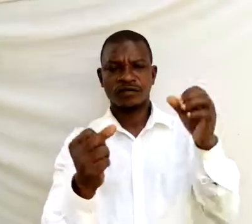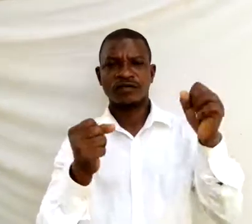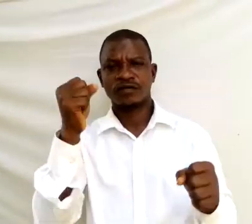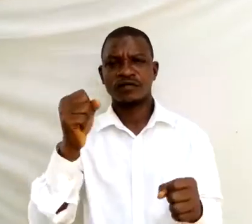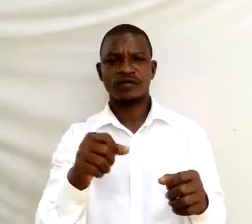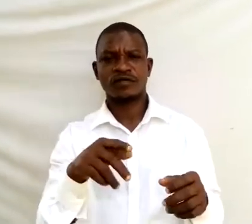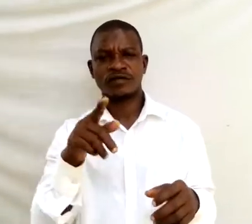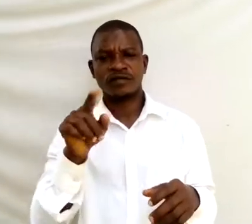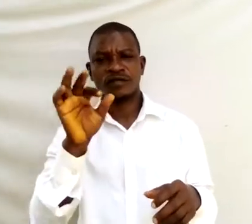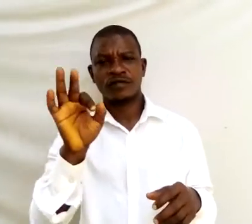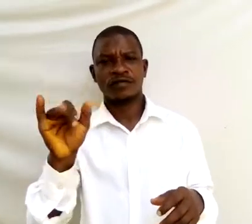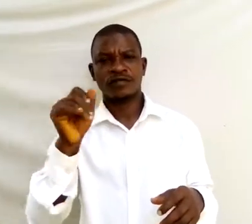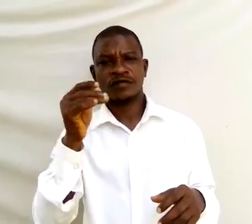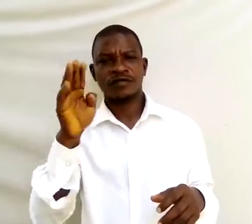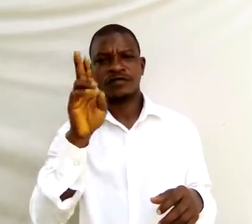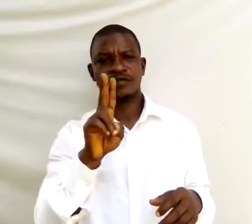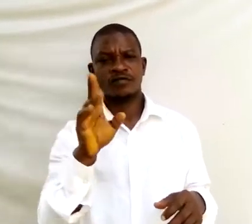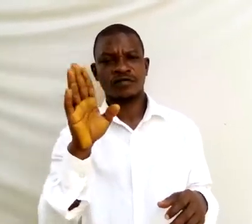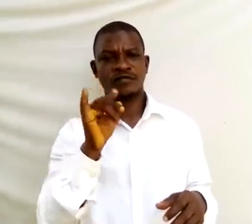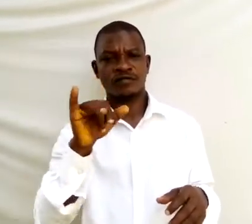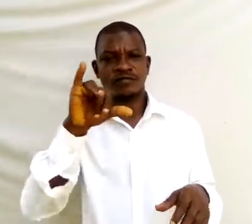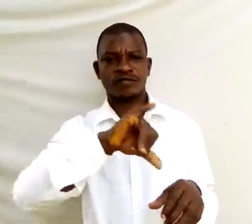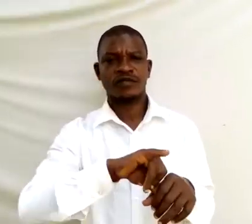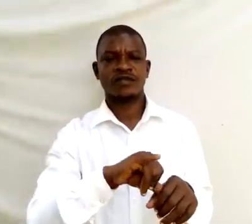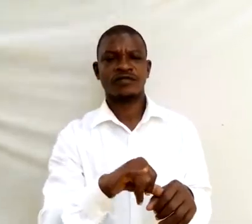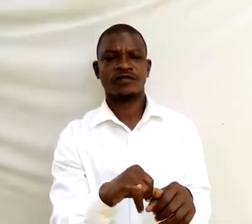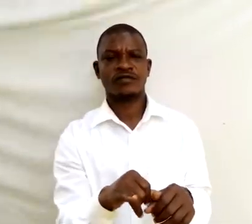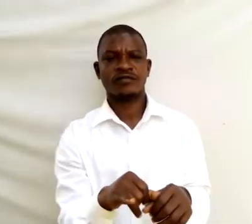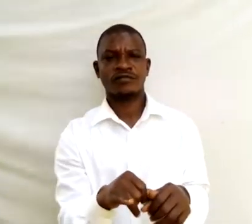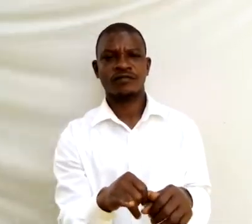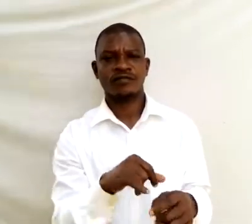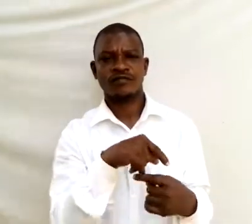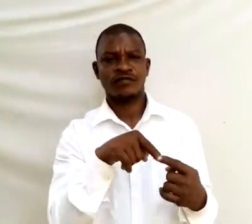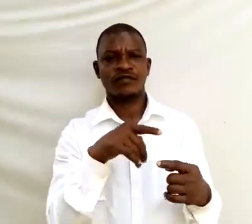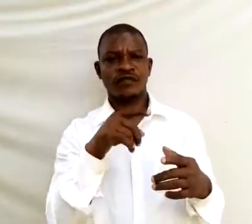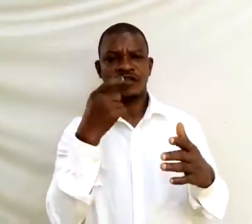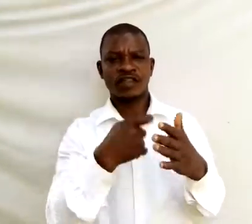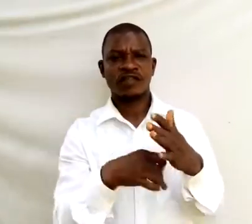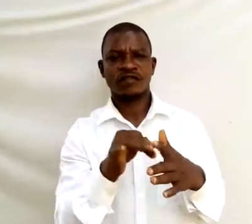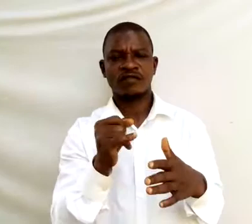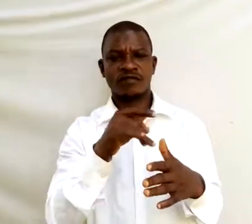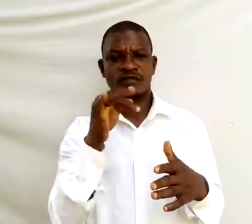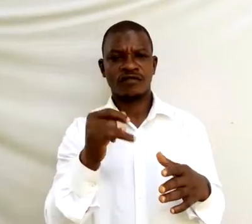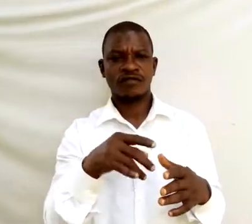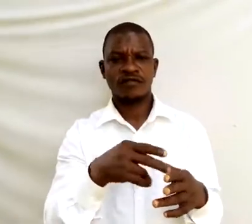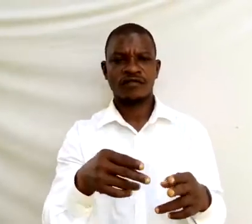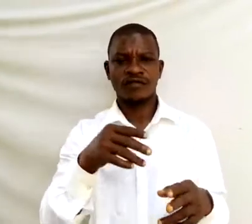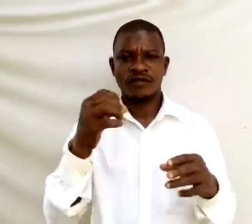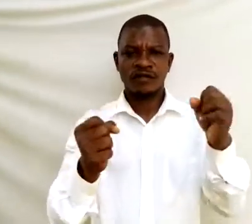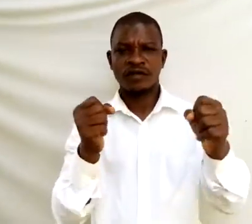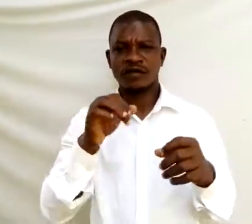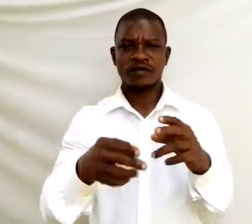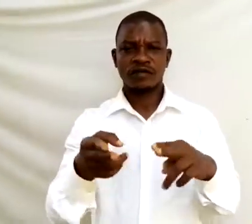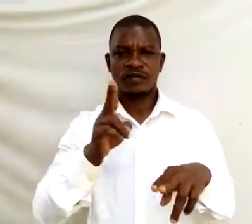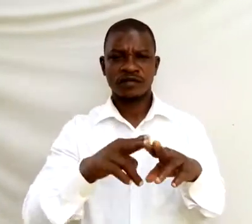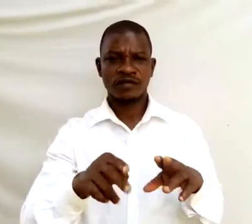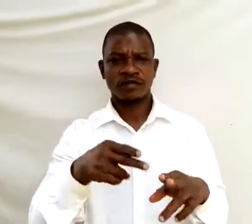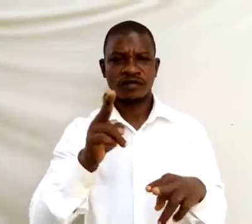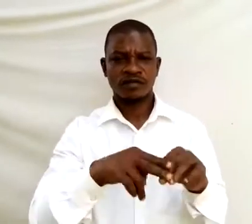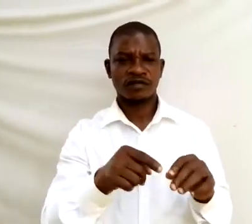Figure 2B, petrol. When the price of cars increases from OPO